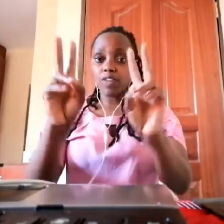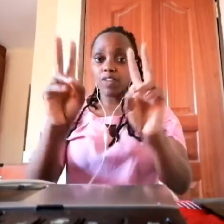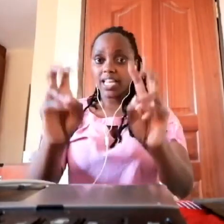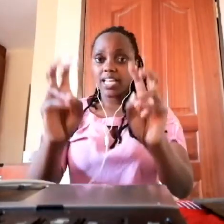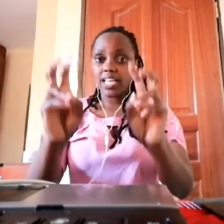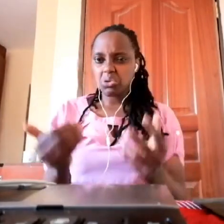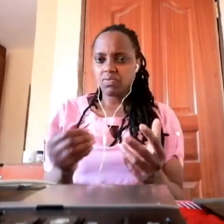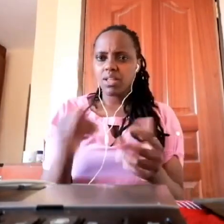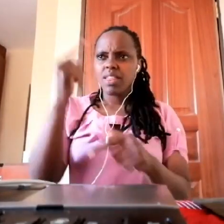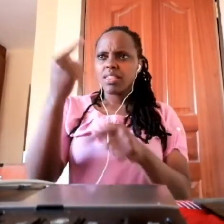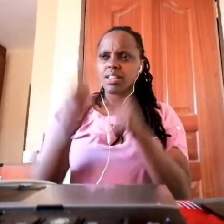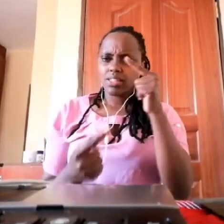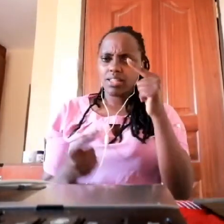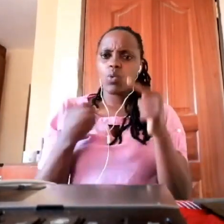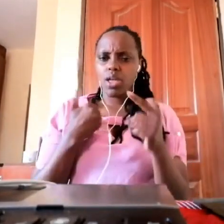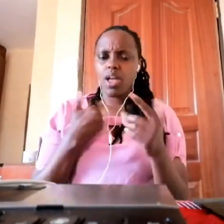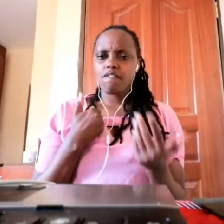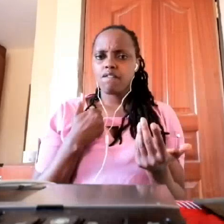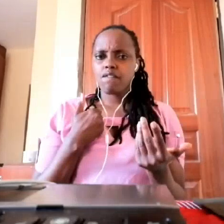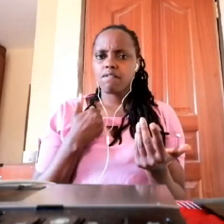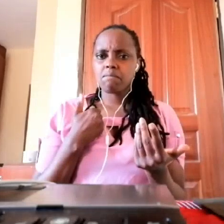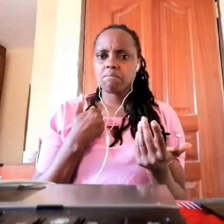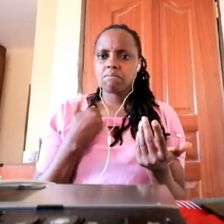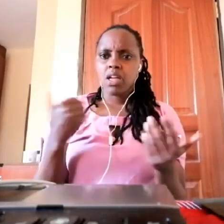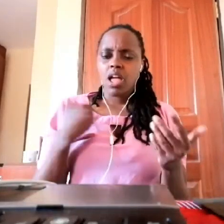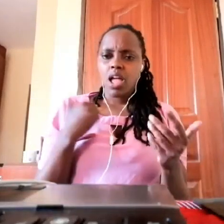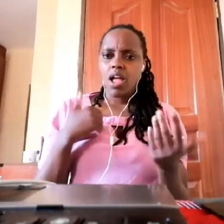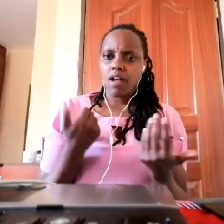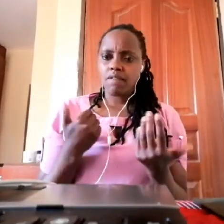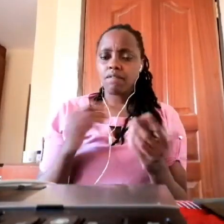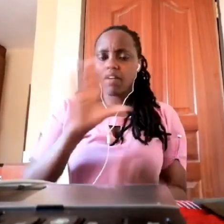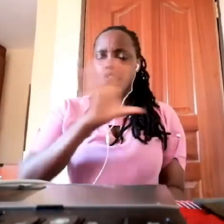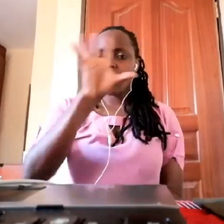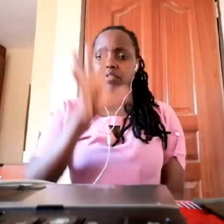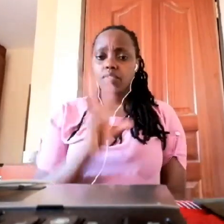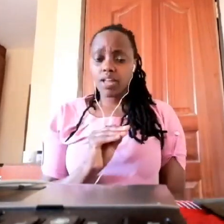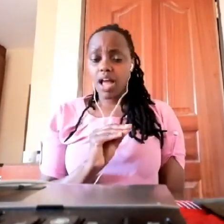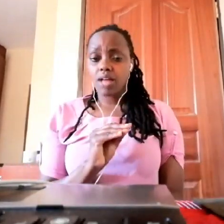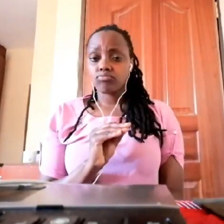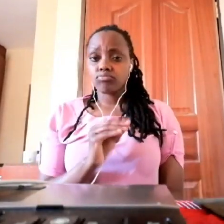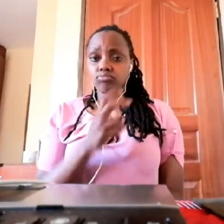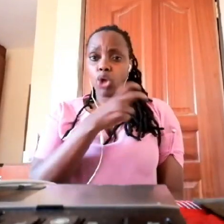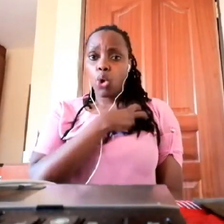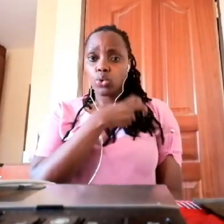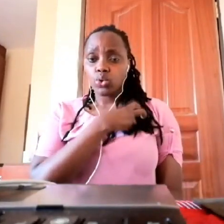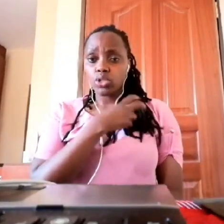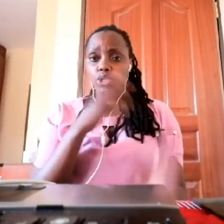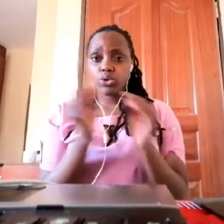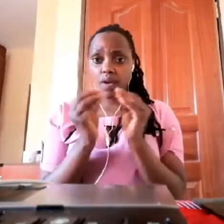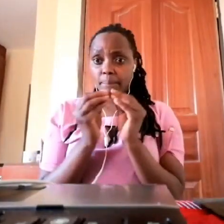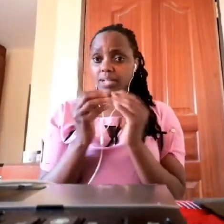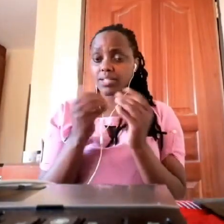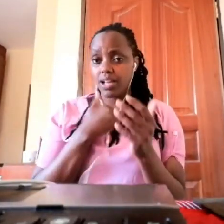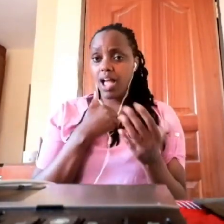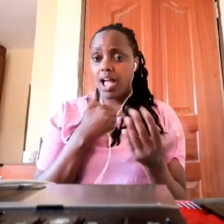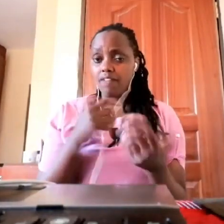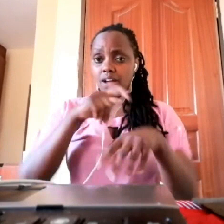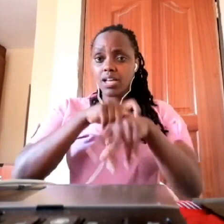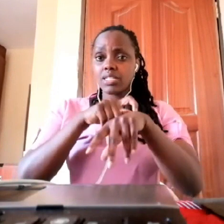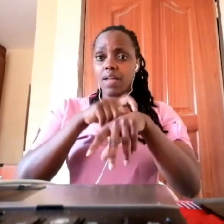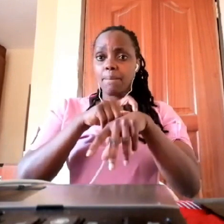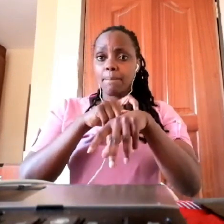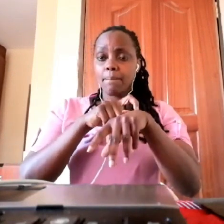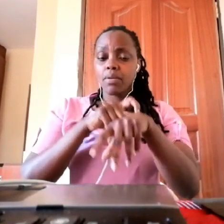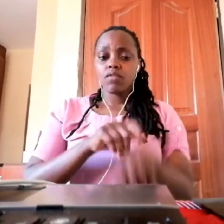least this year, we happen to have a continental consultation on children. First of all, during